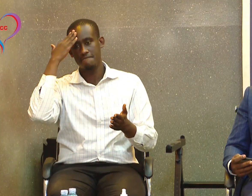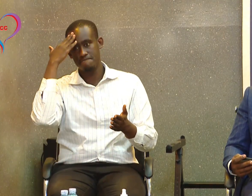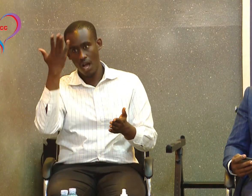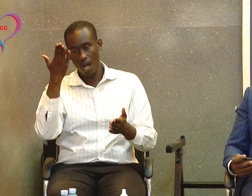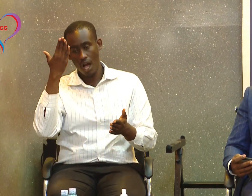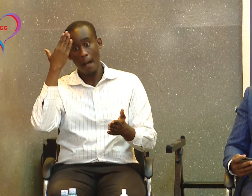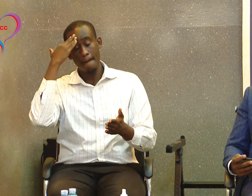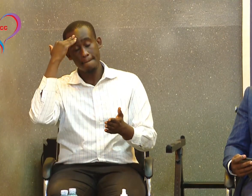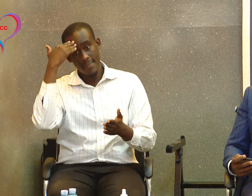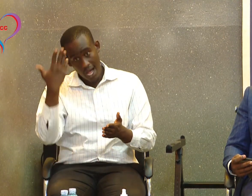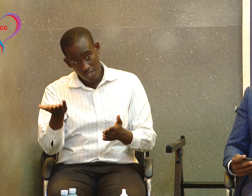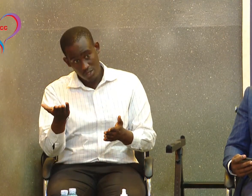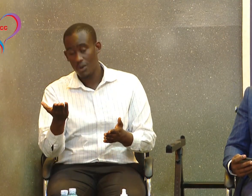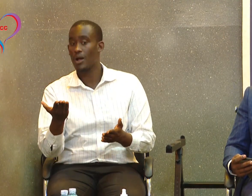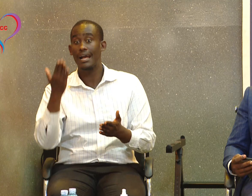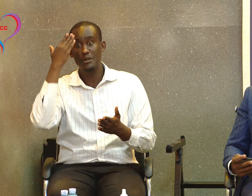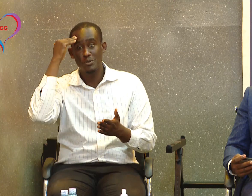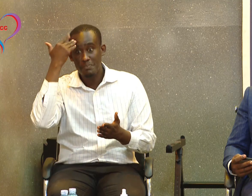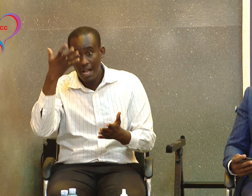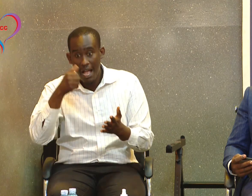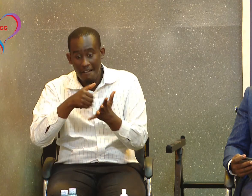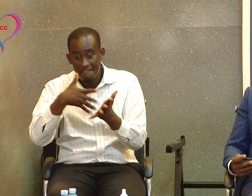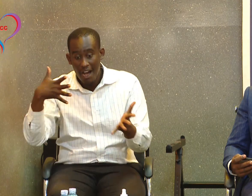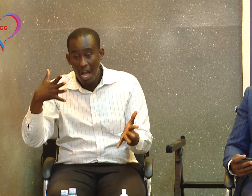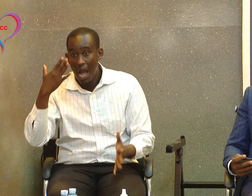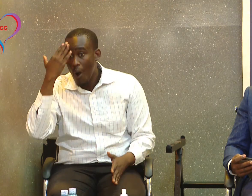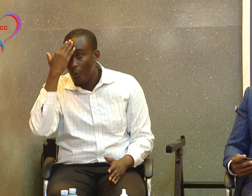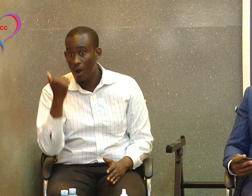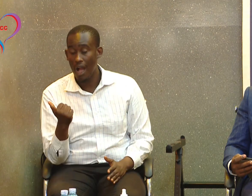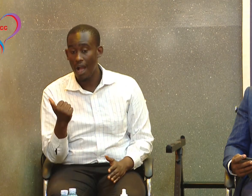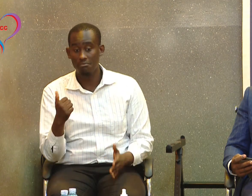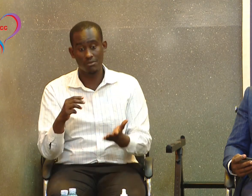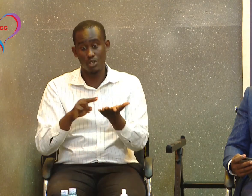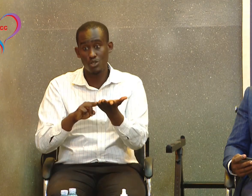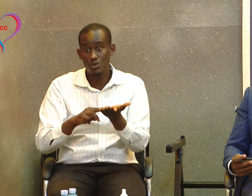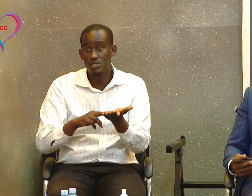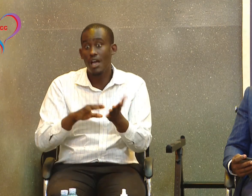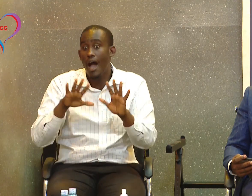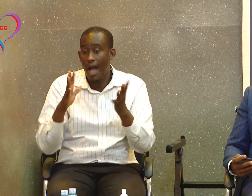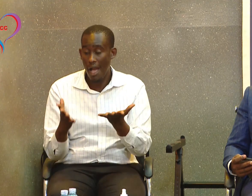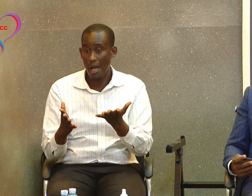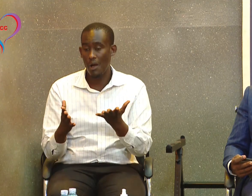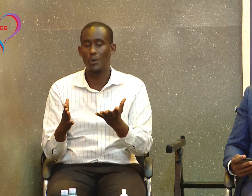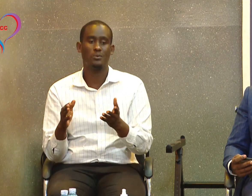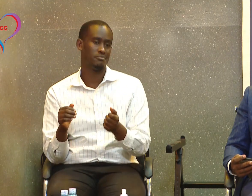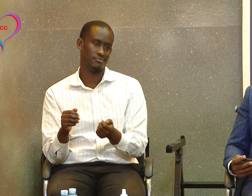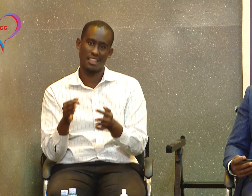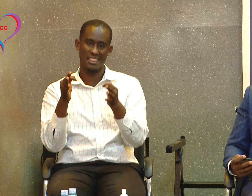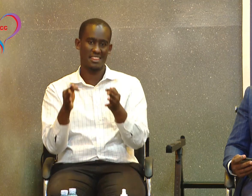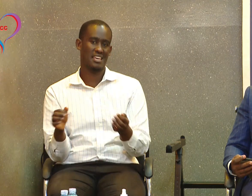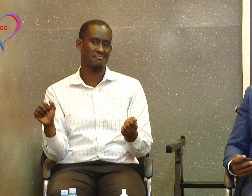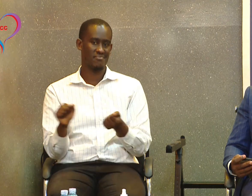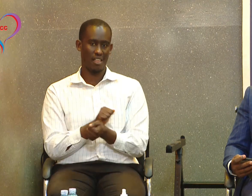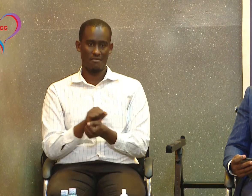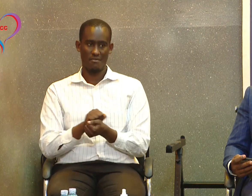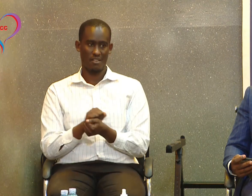kukyonoona. I've told you that misuse comes after someone not knowing the purpose of something. Sometimes it's